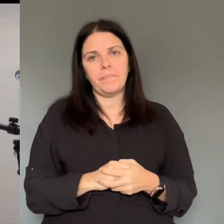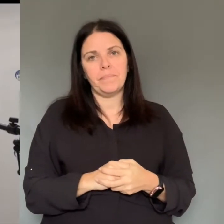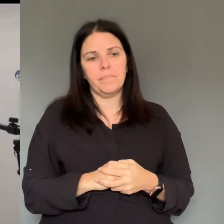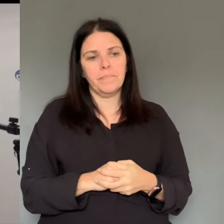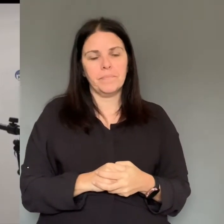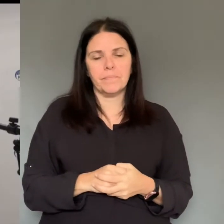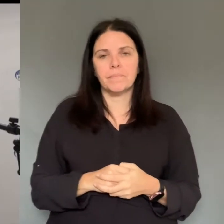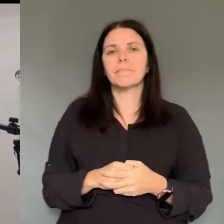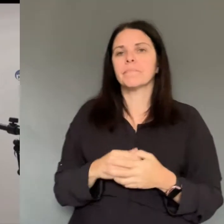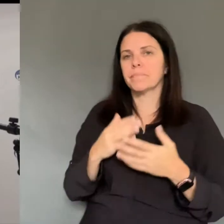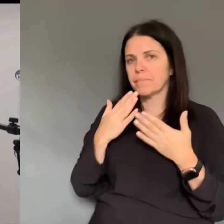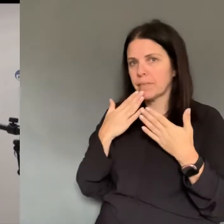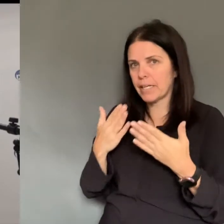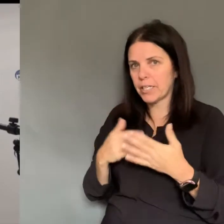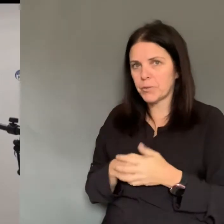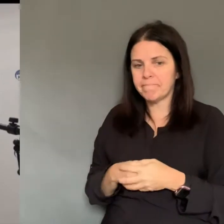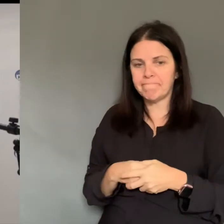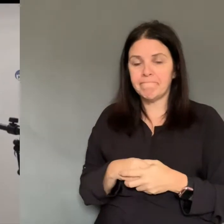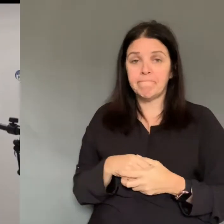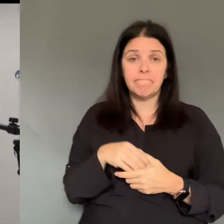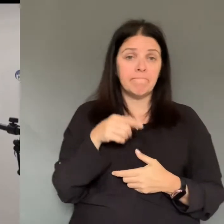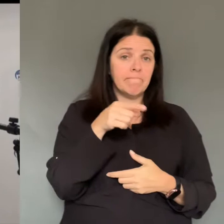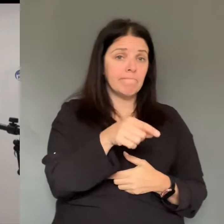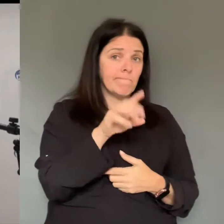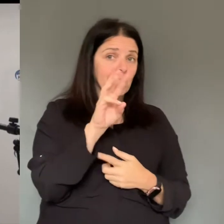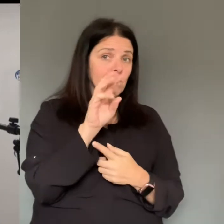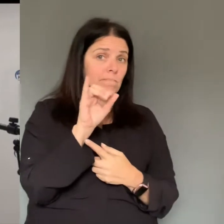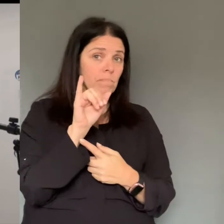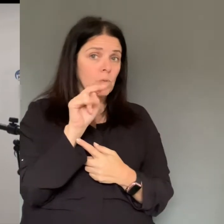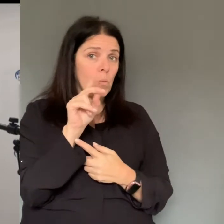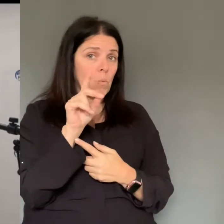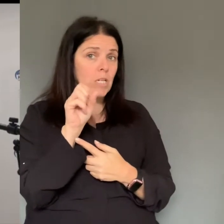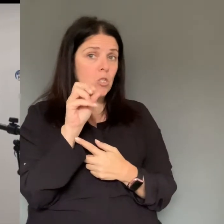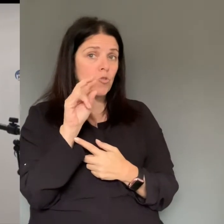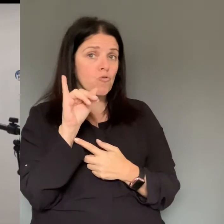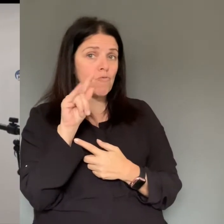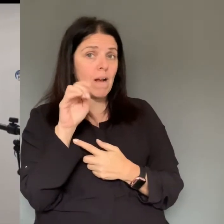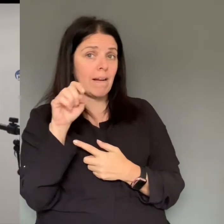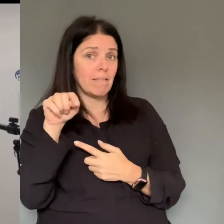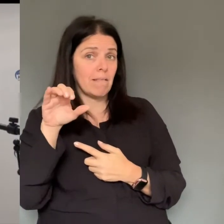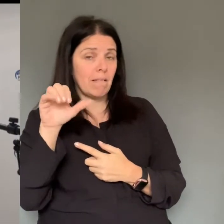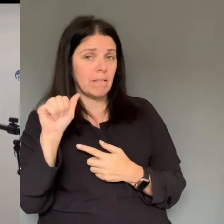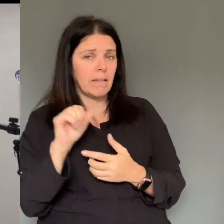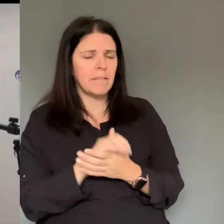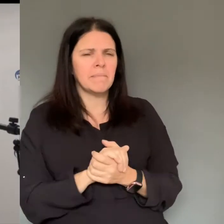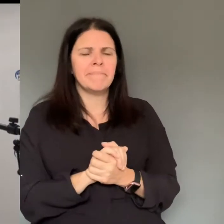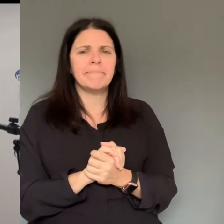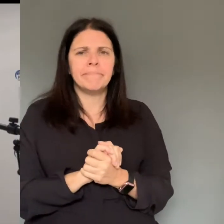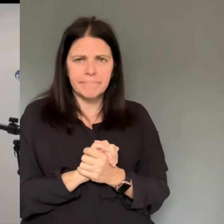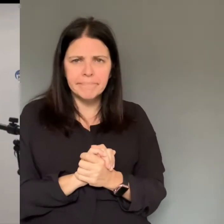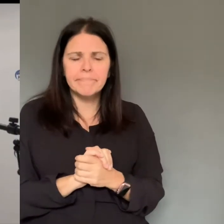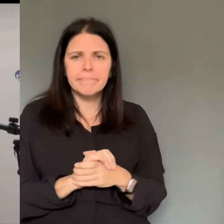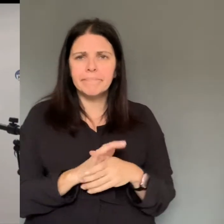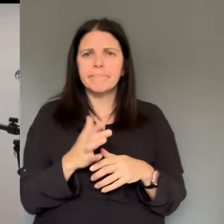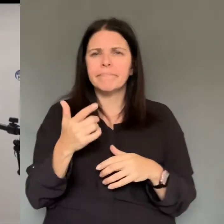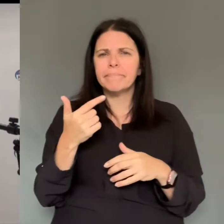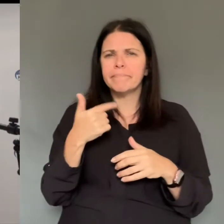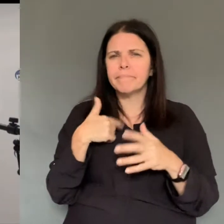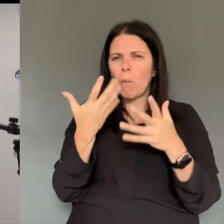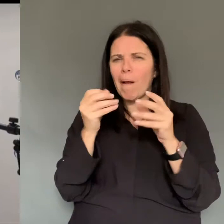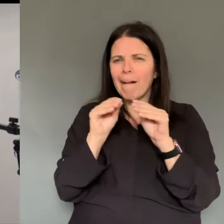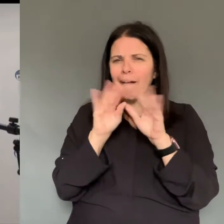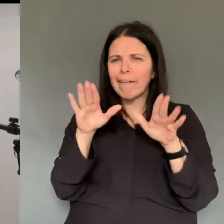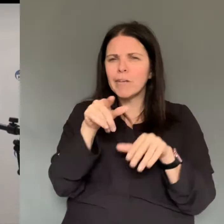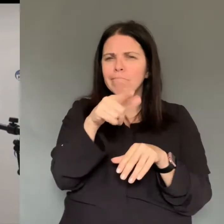new cases that we have received, where we are at a different stage of data collection, and that won't be accurate to include this in our